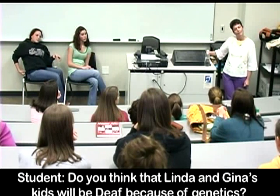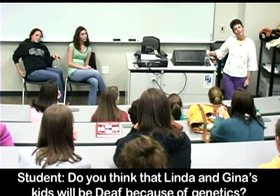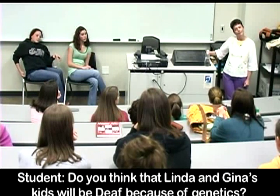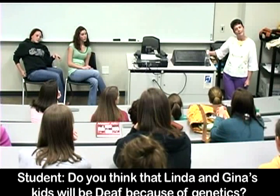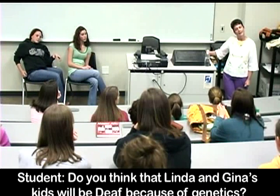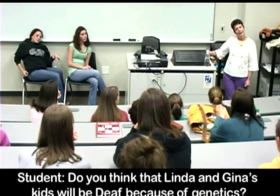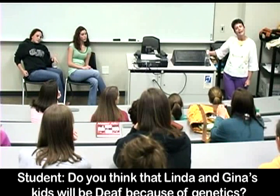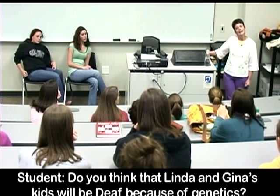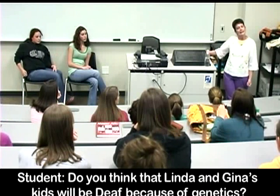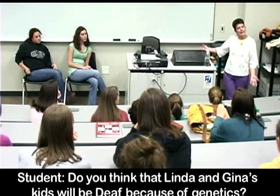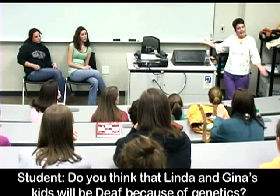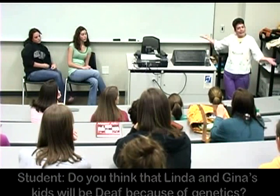genetics?